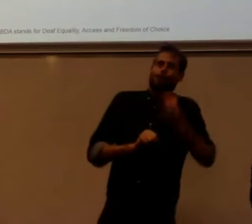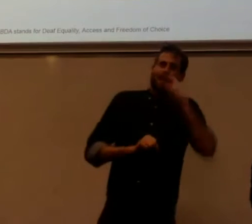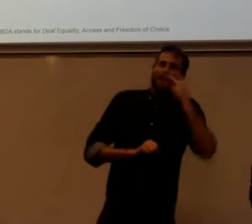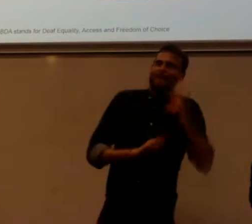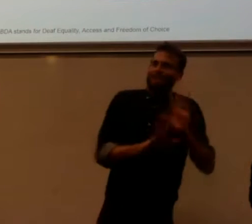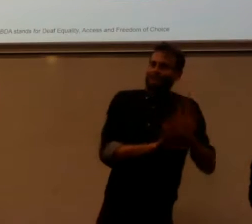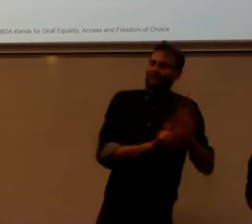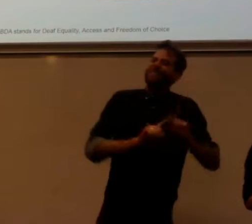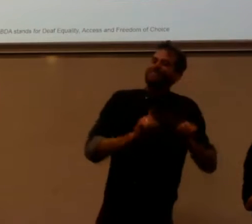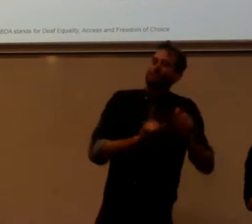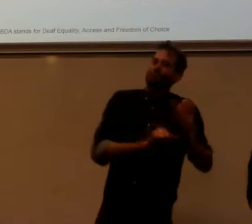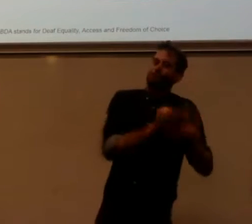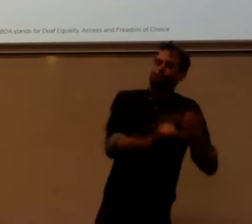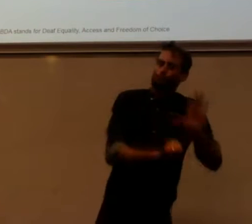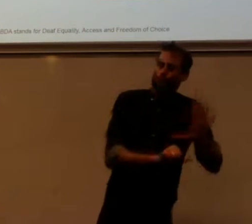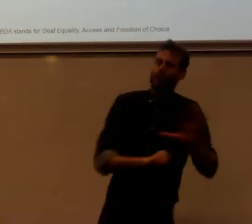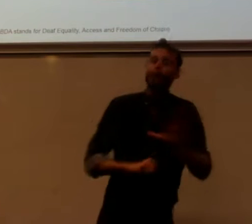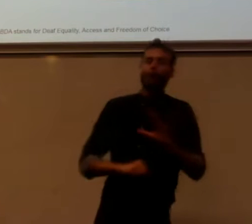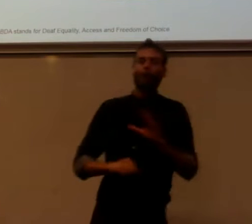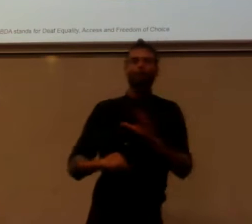YLAB process.